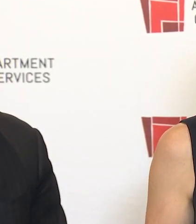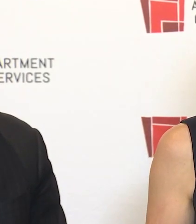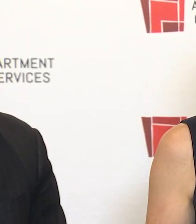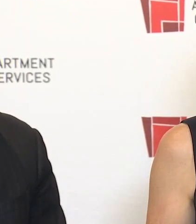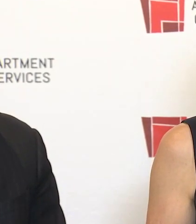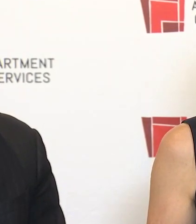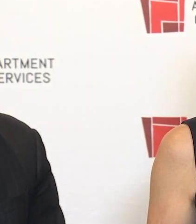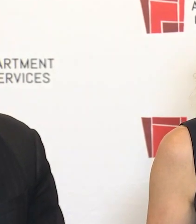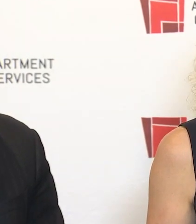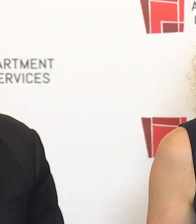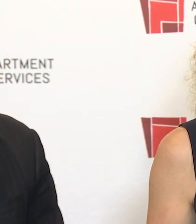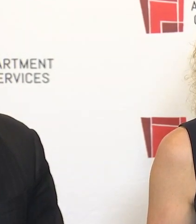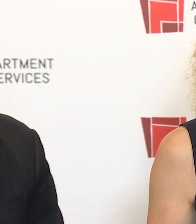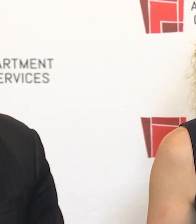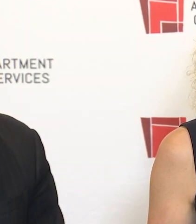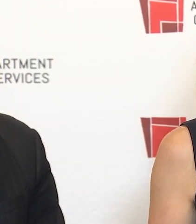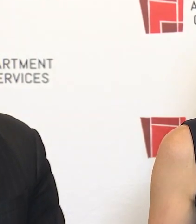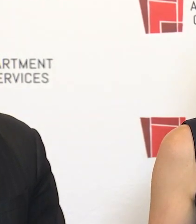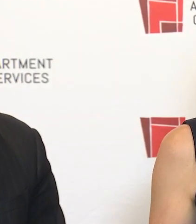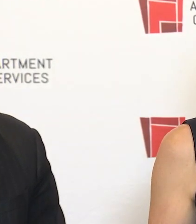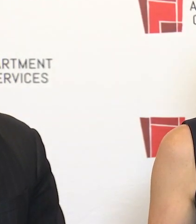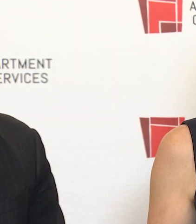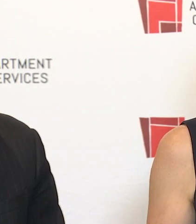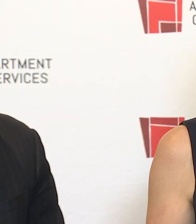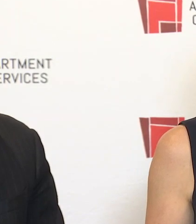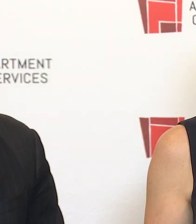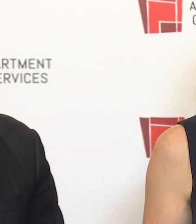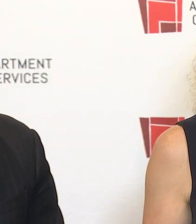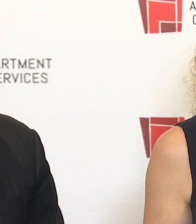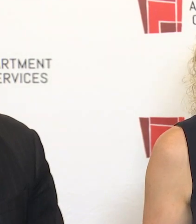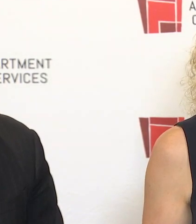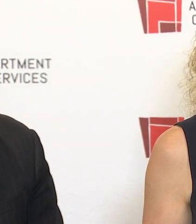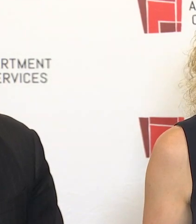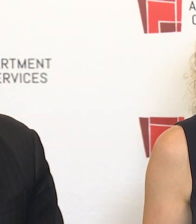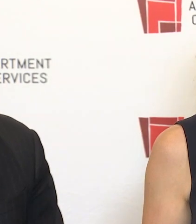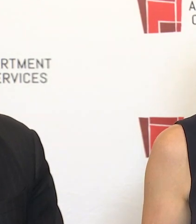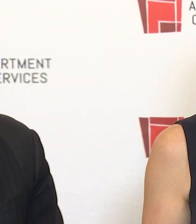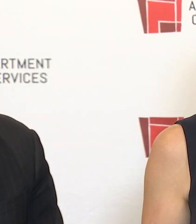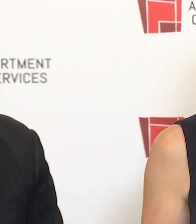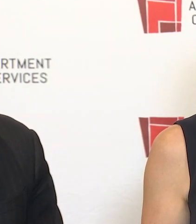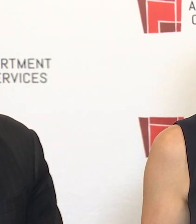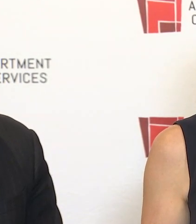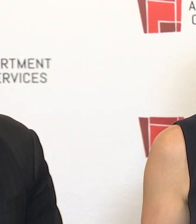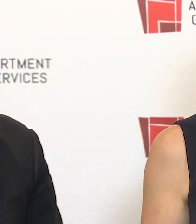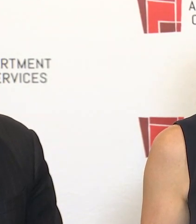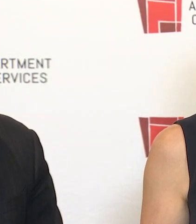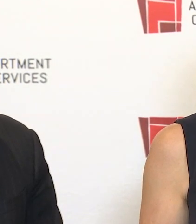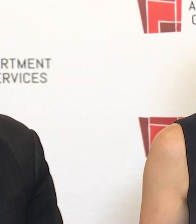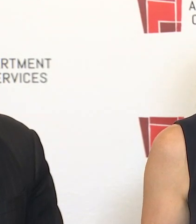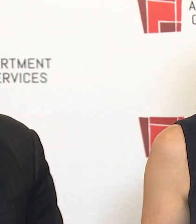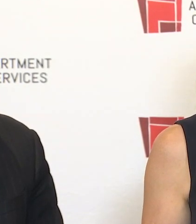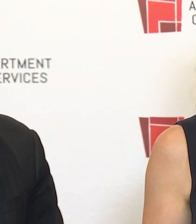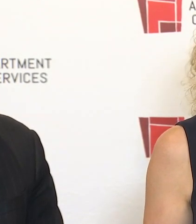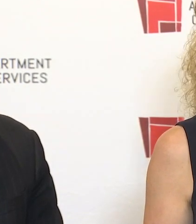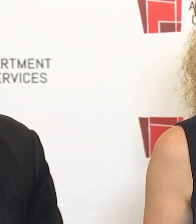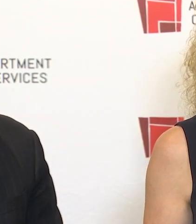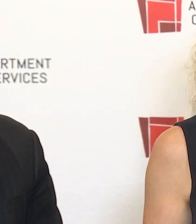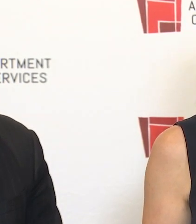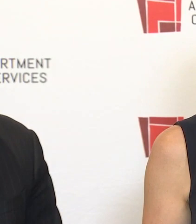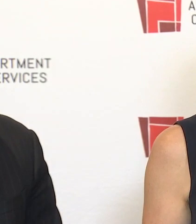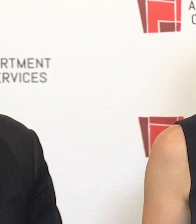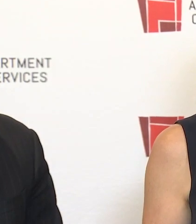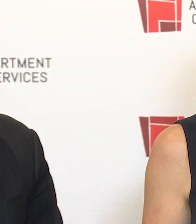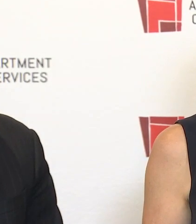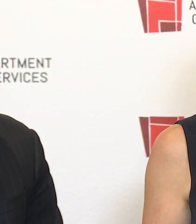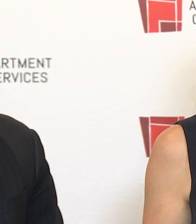latest information about the spread of COVID-19 in Arizona. To date, we've had 6 cases. 2 of the cases have